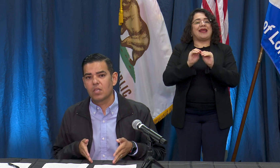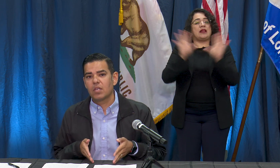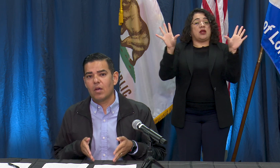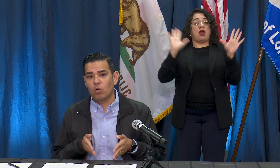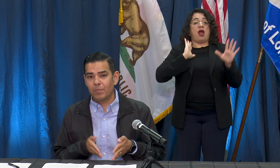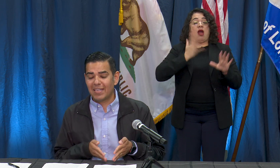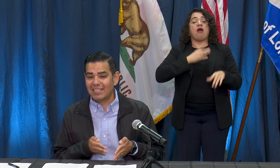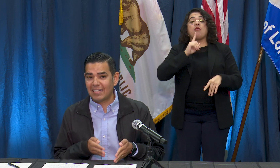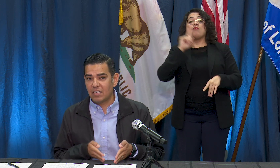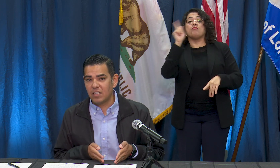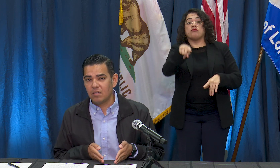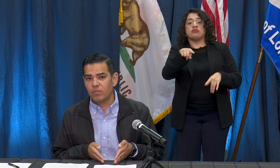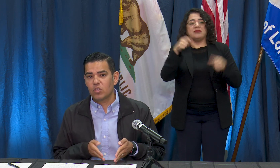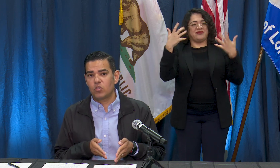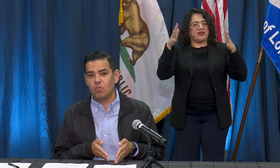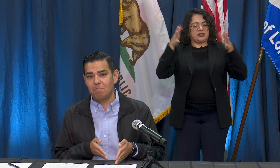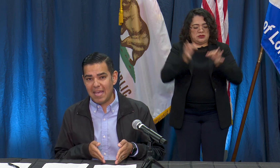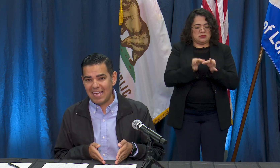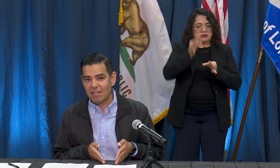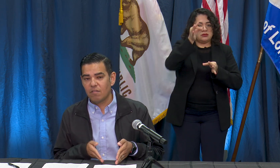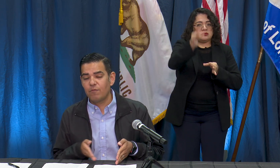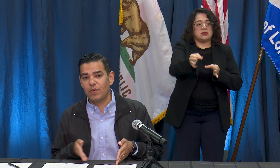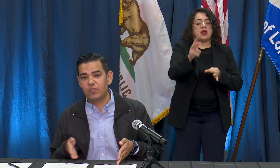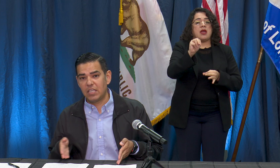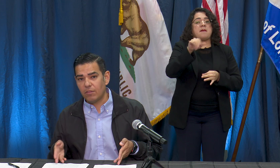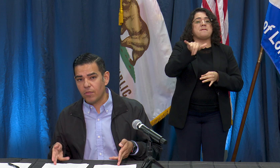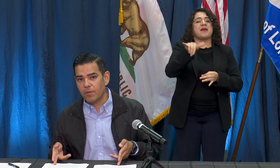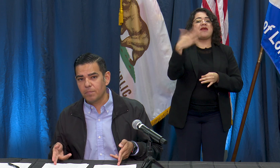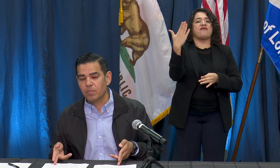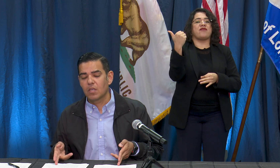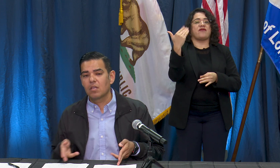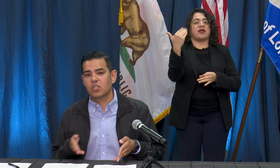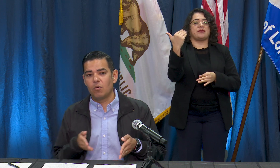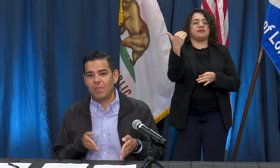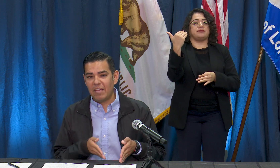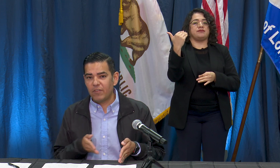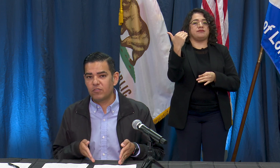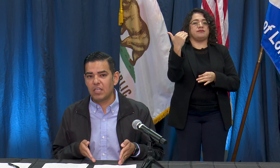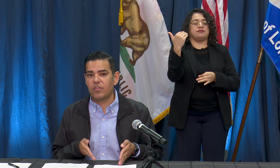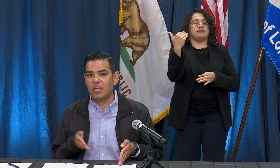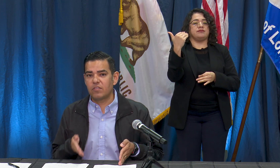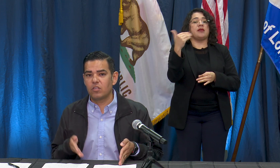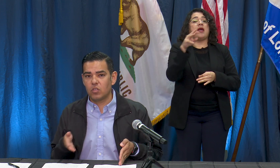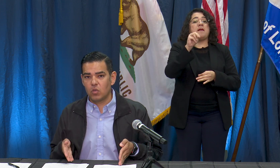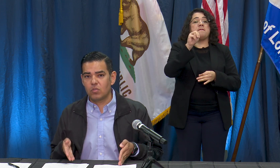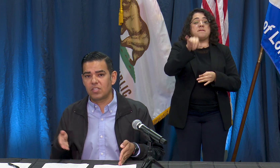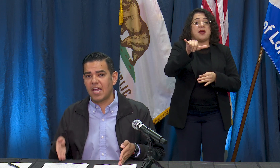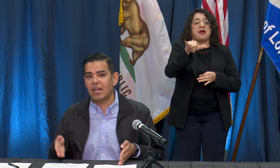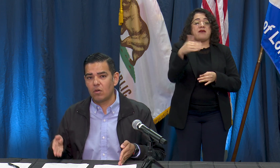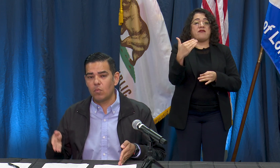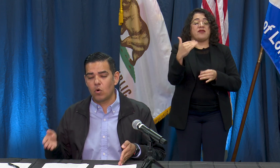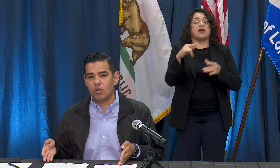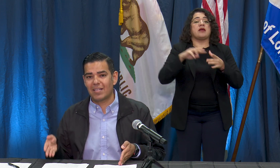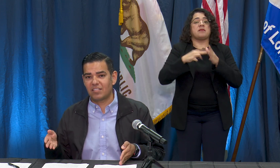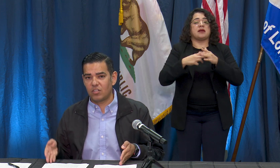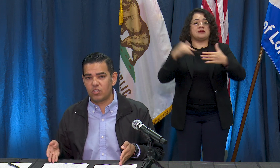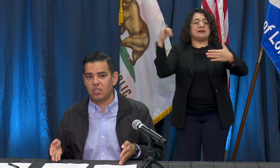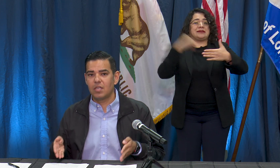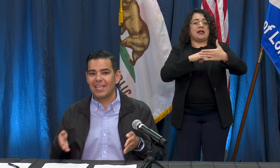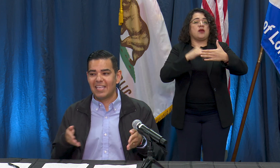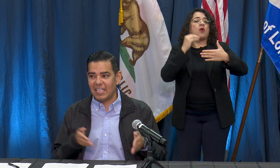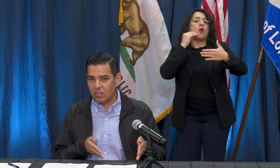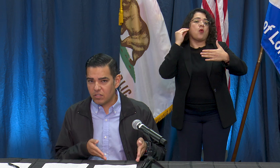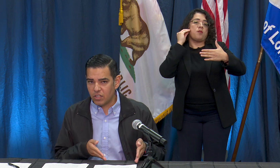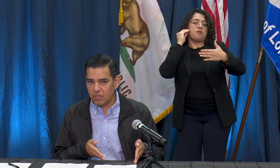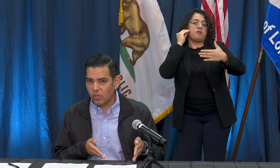order will be extended to May 15th. So May 15th is the new stay-at-home order